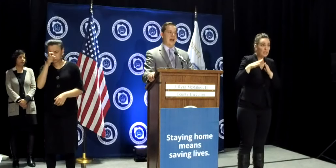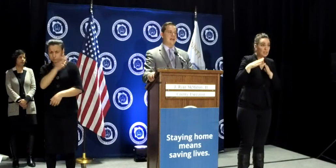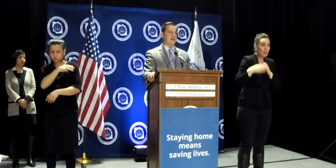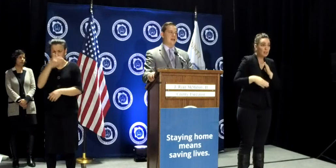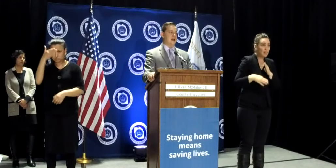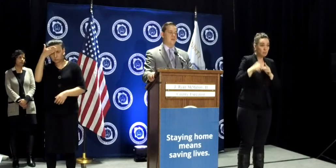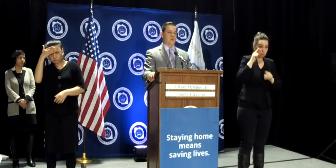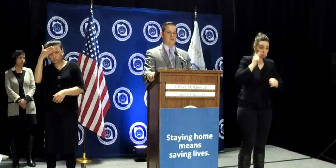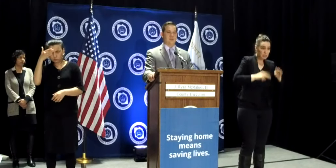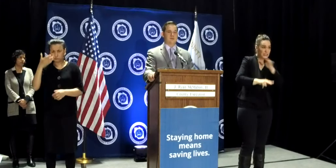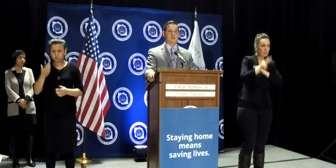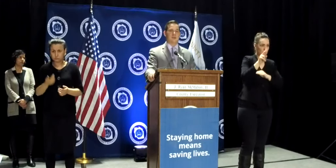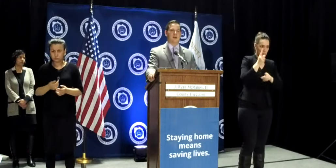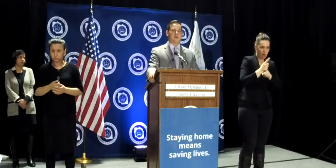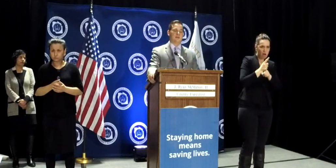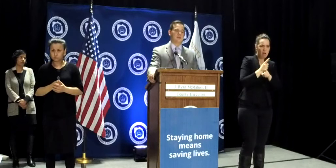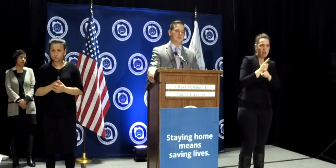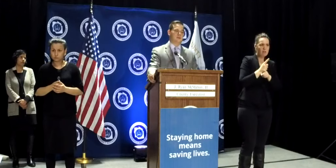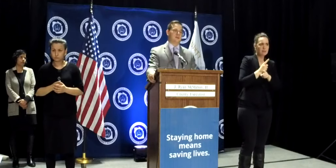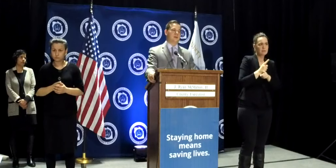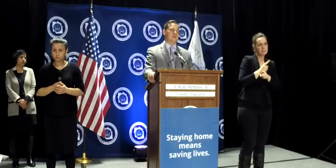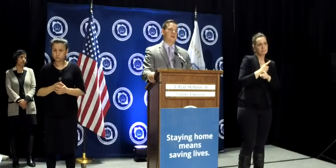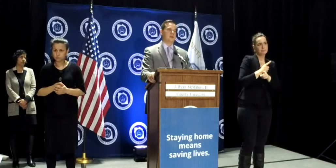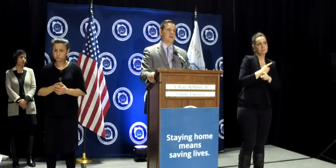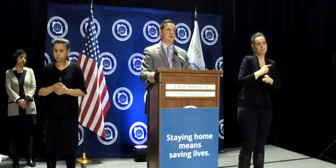This was IEM, which gives us